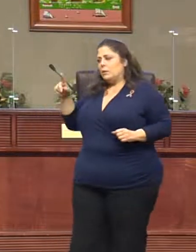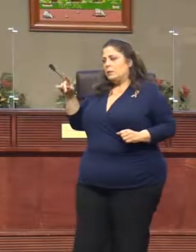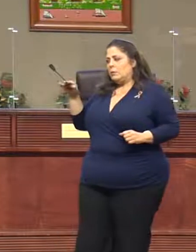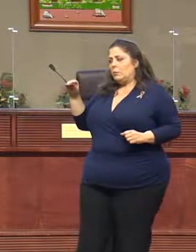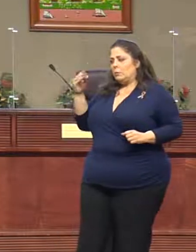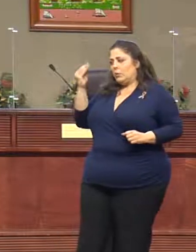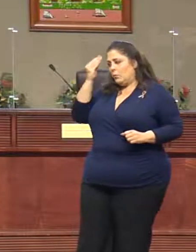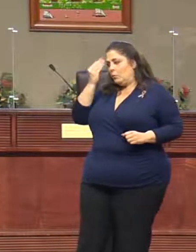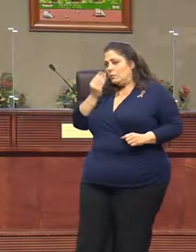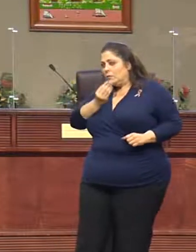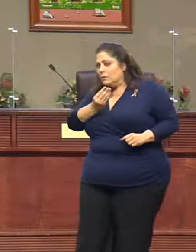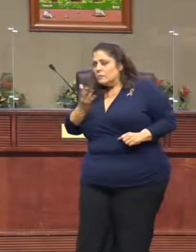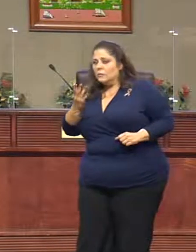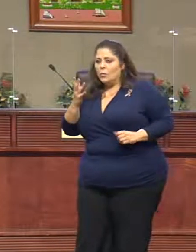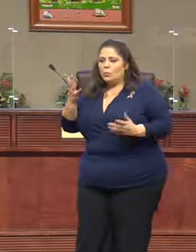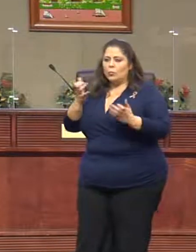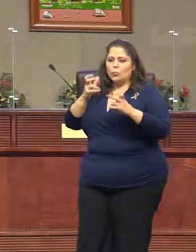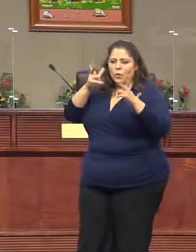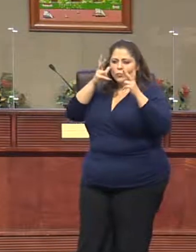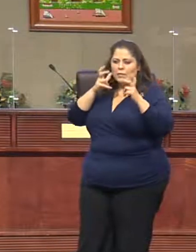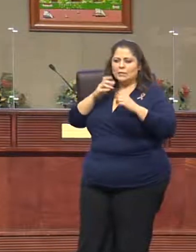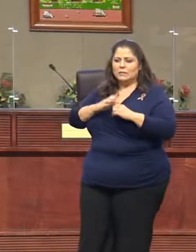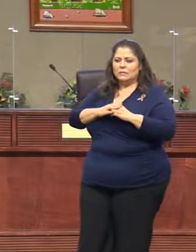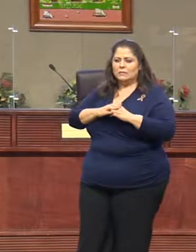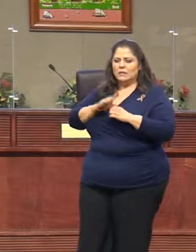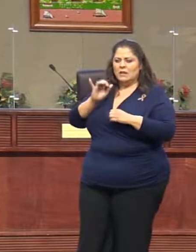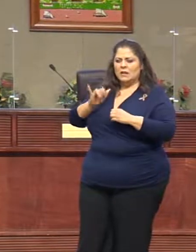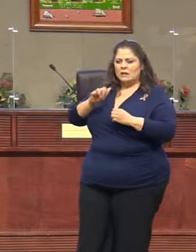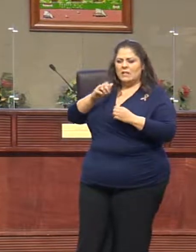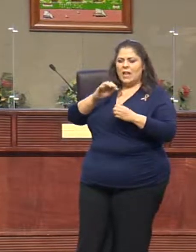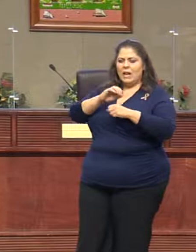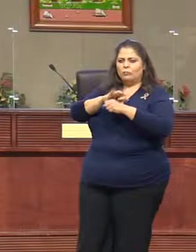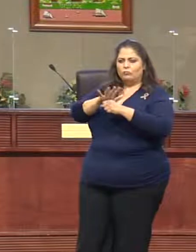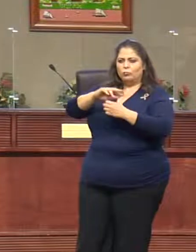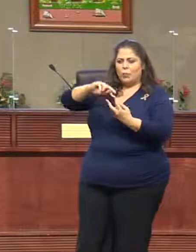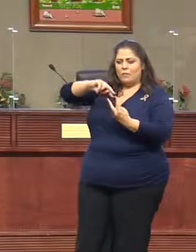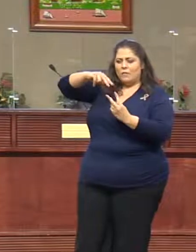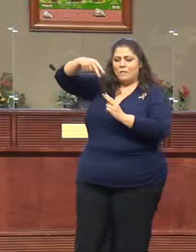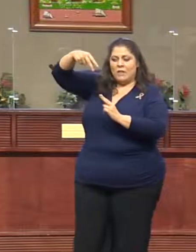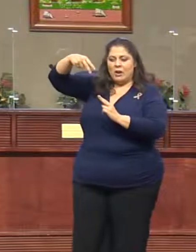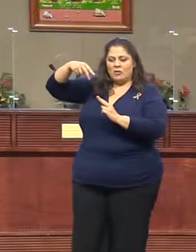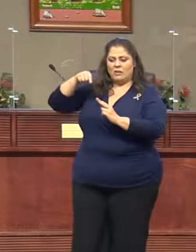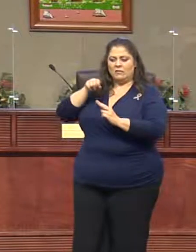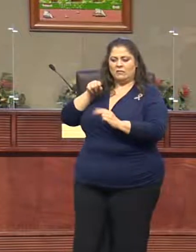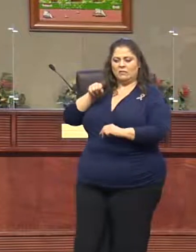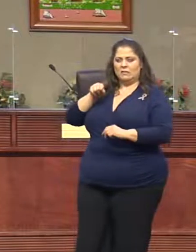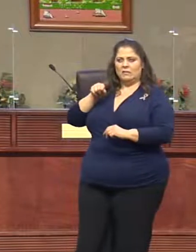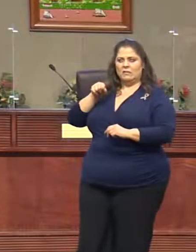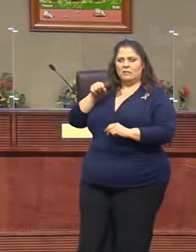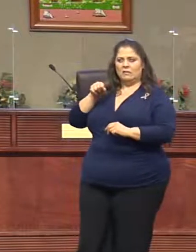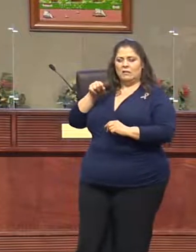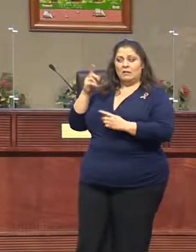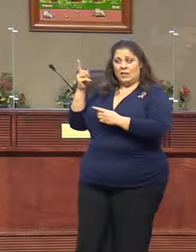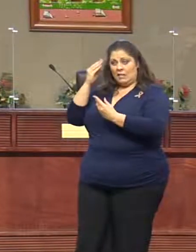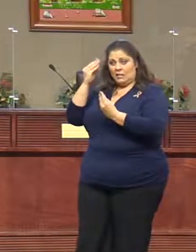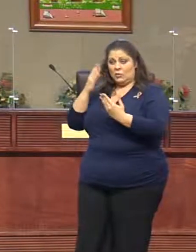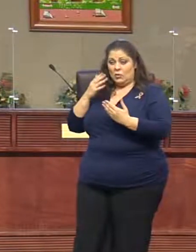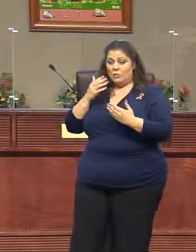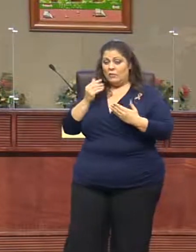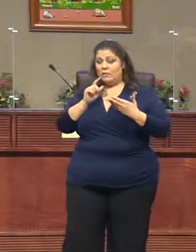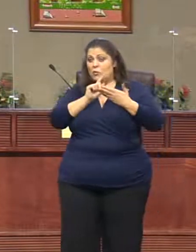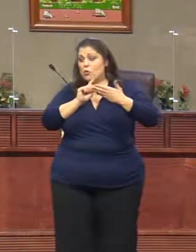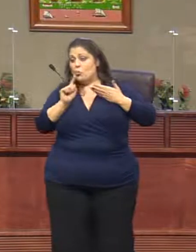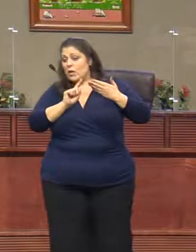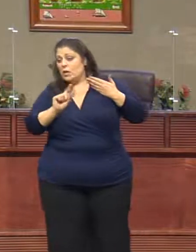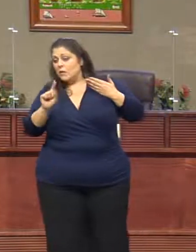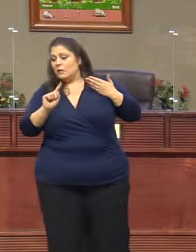is telling us about the variant. He's telling all of us that within the next few weeks,